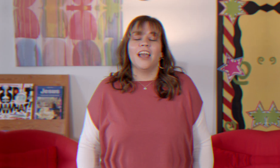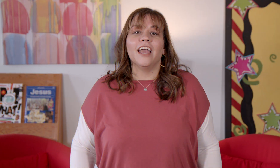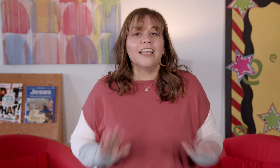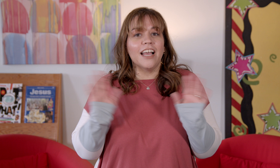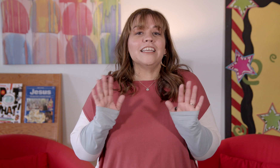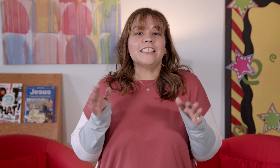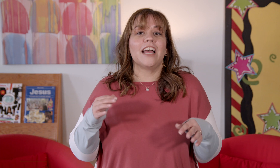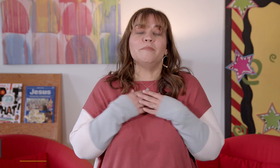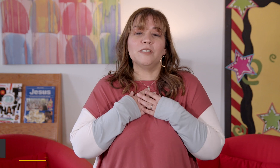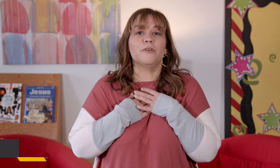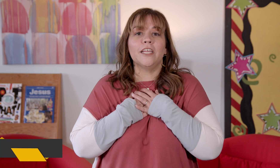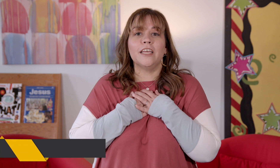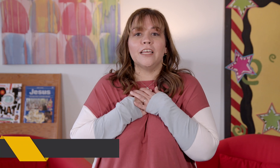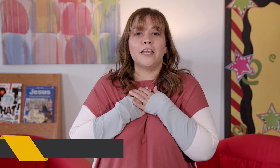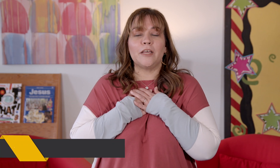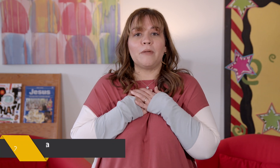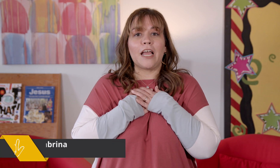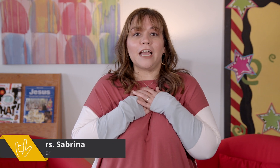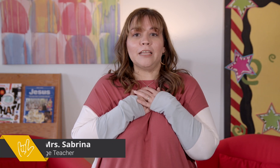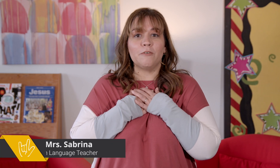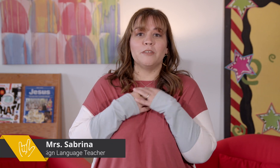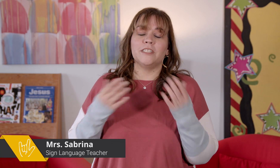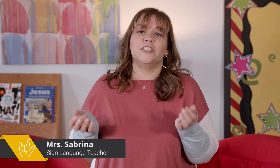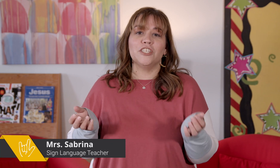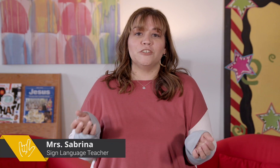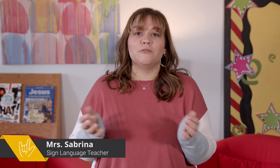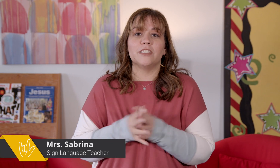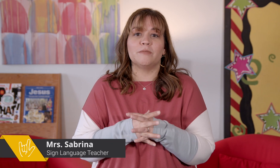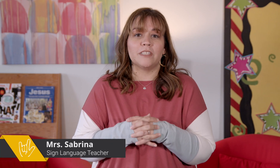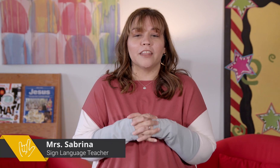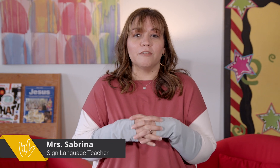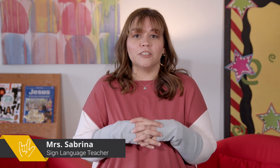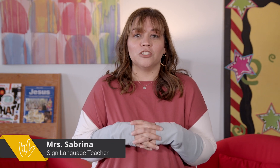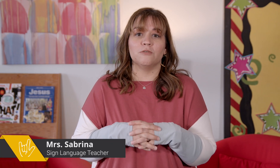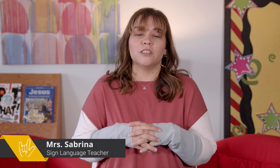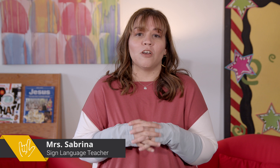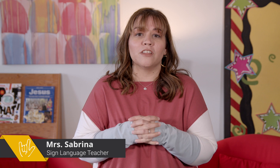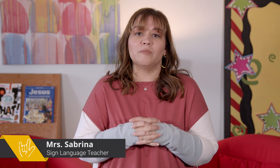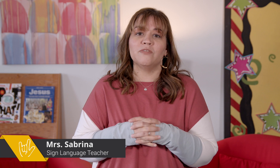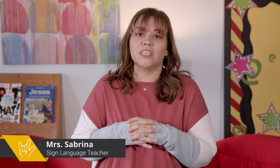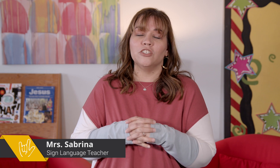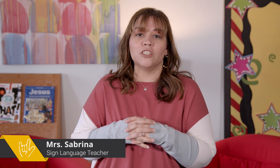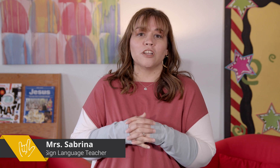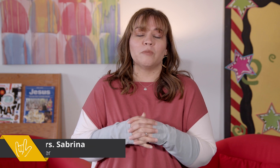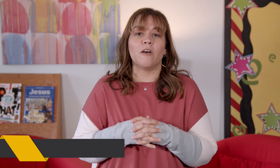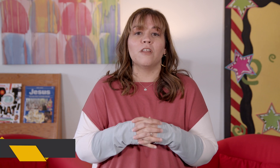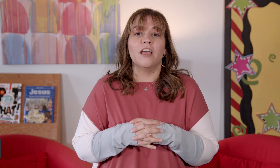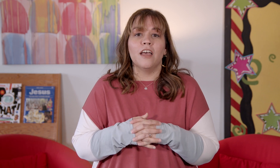Hey guys, I'm Sabrina, and I am going to be teaching you some sign language to the song that Miss Vicki just talked about.